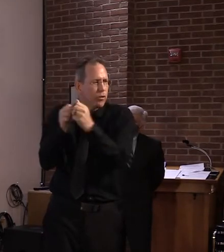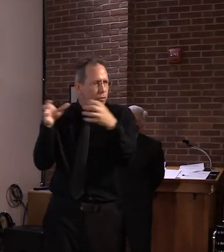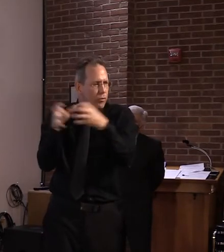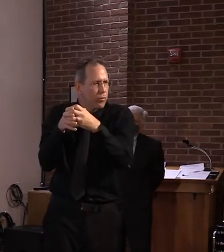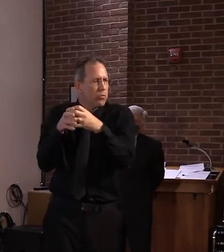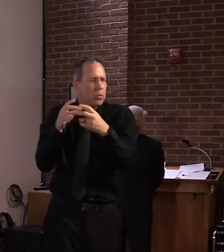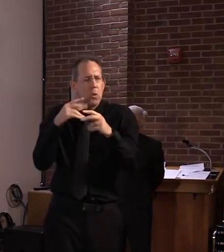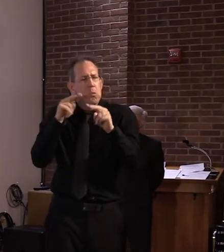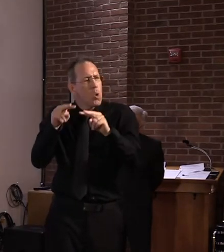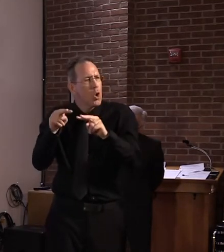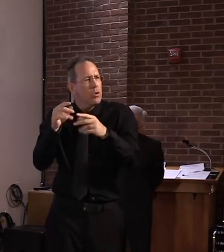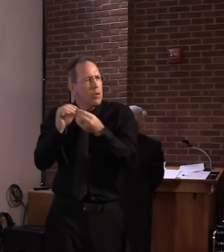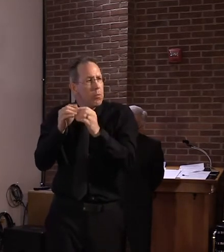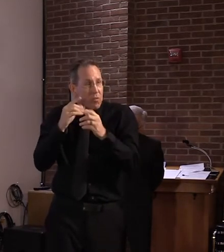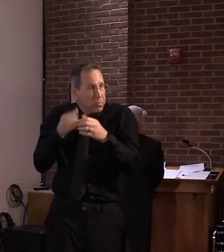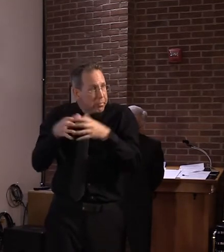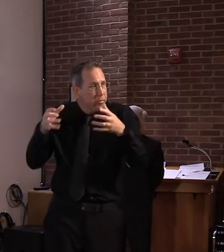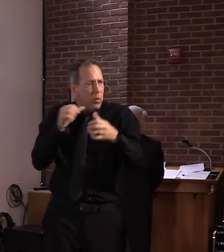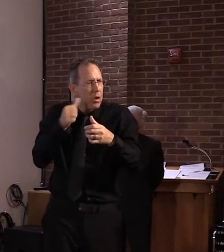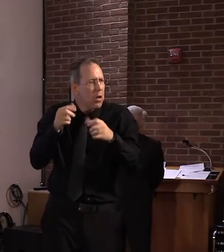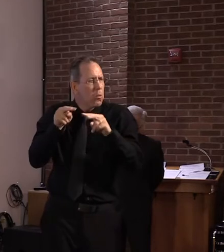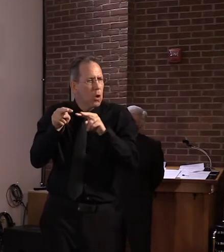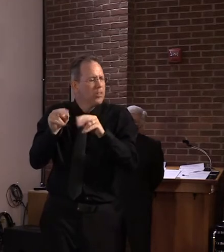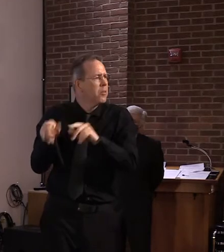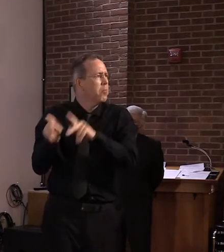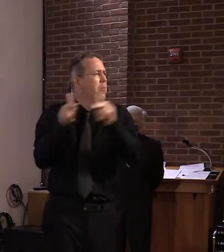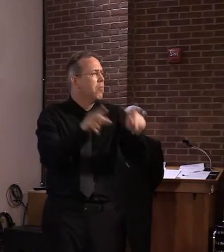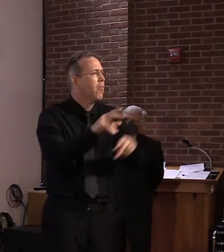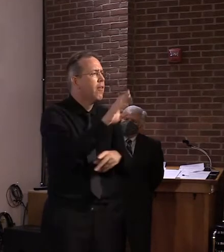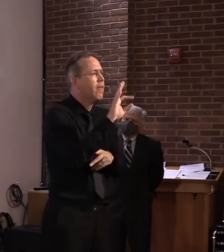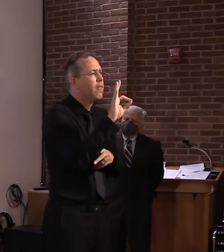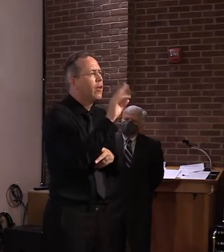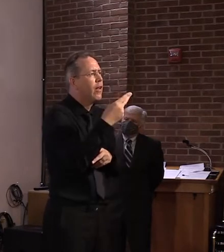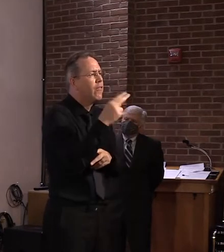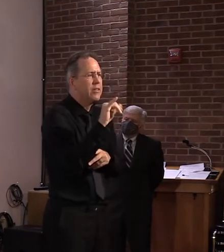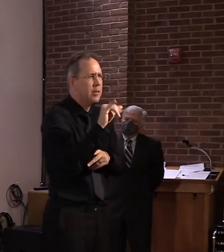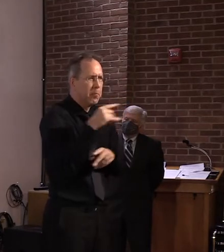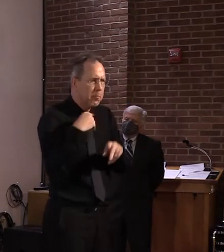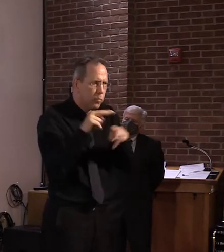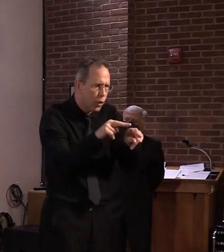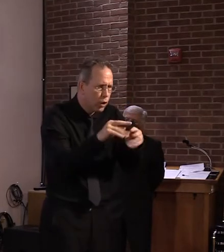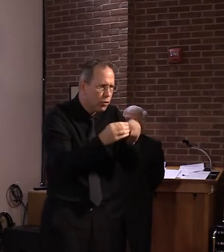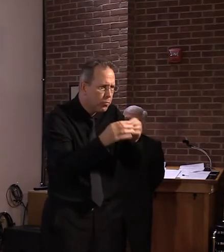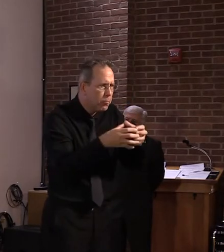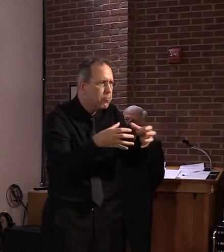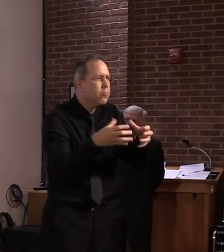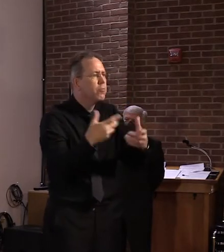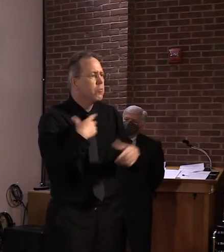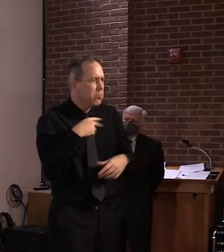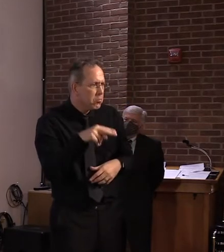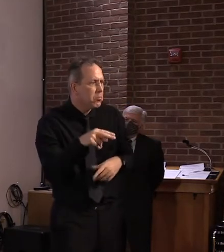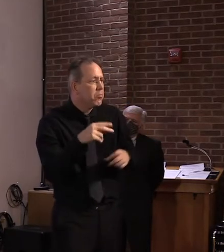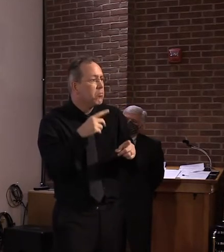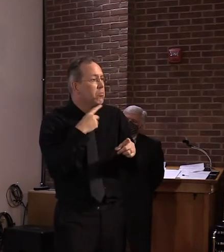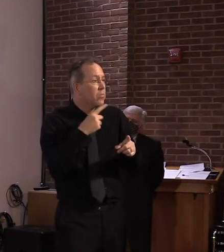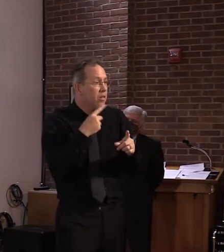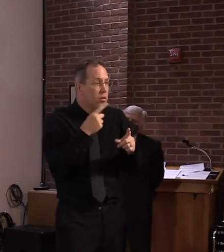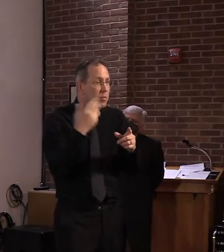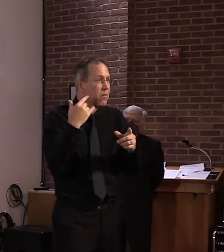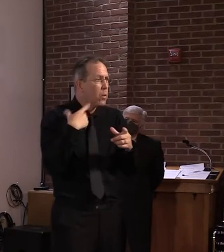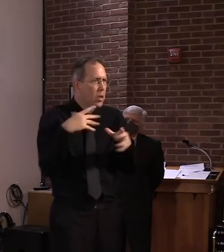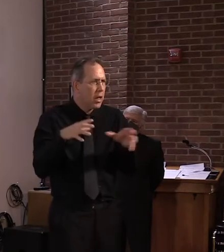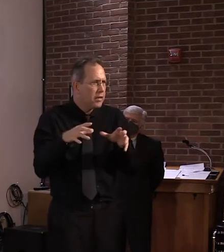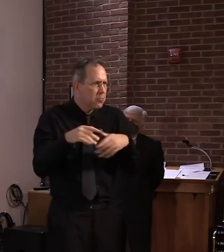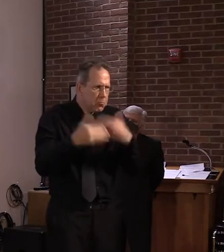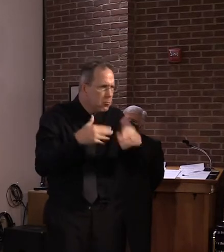as I said, we're not showing dramatic expansion, which indicates that initial efforts to contain the